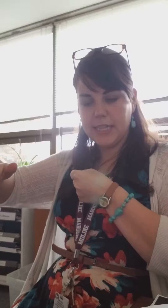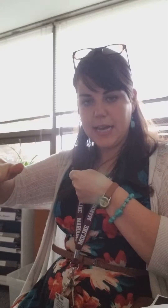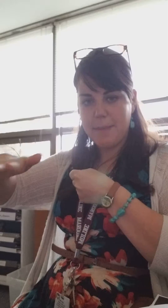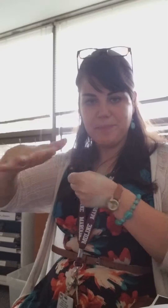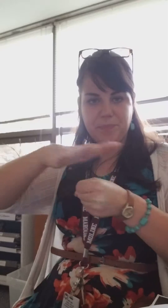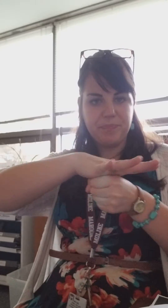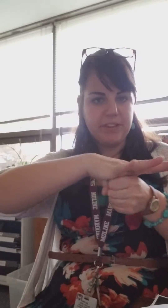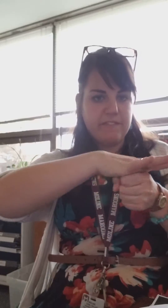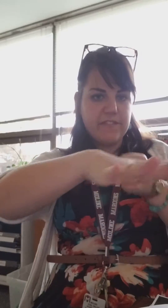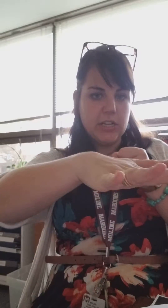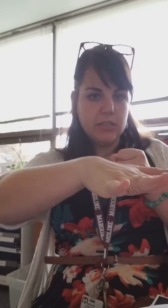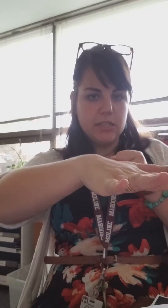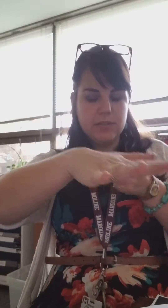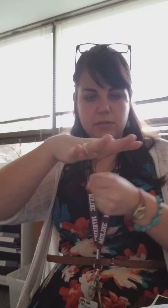top. Filled.